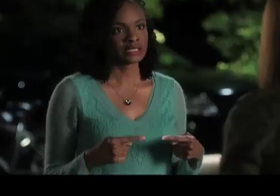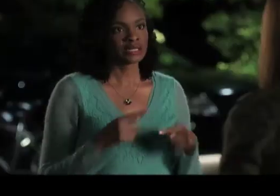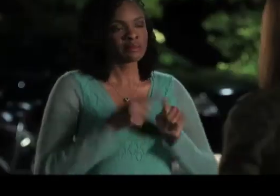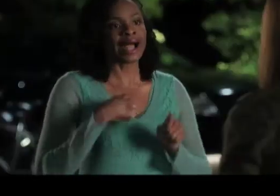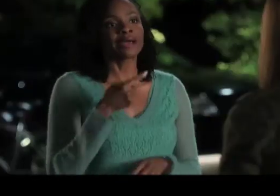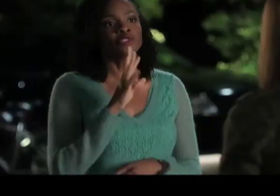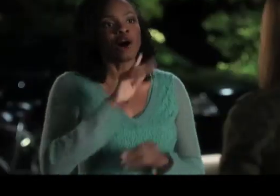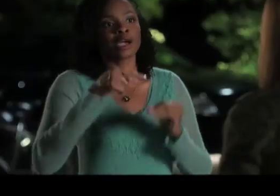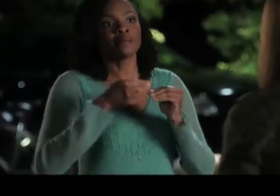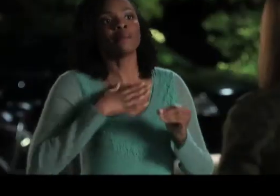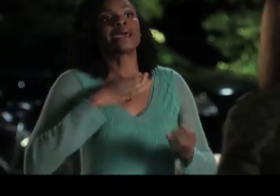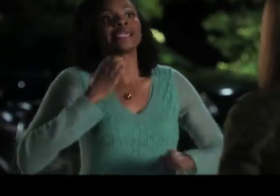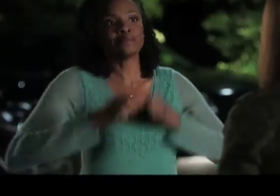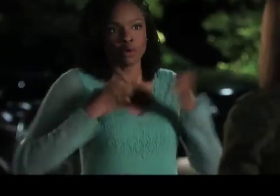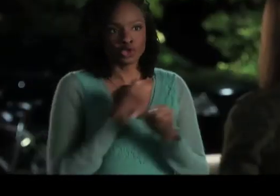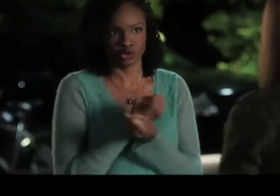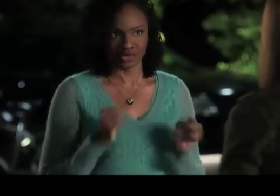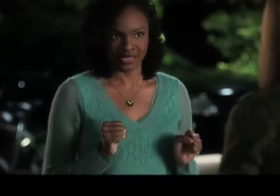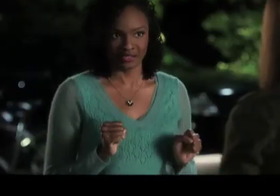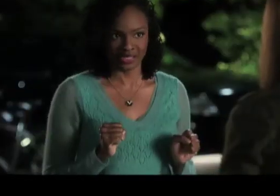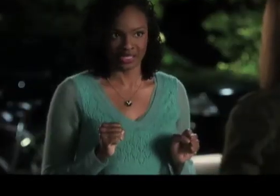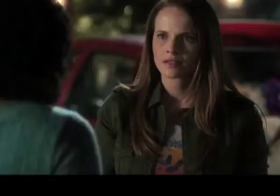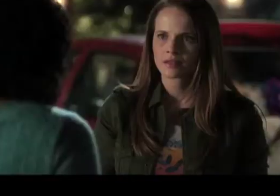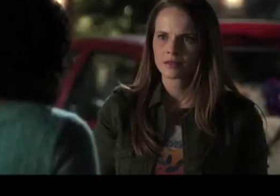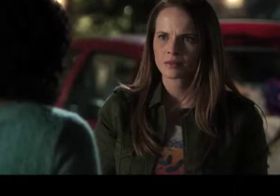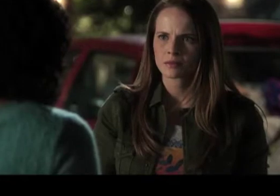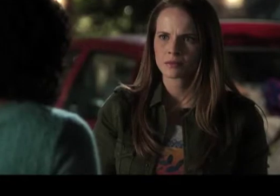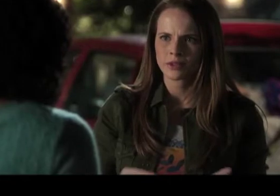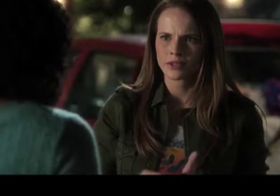But I'm talking about my emotional safety. What do you mean?